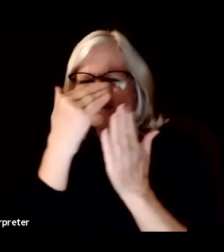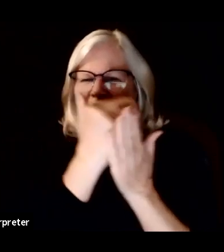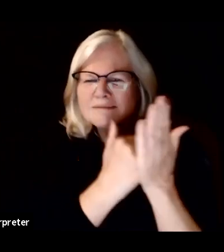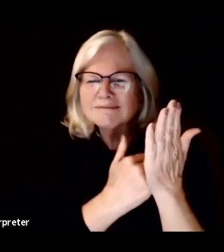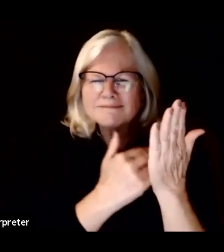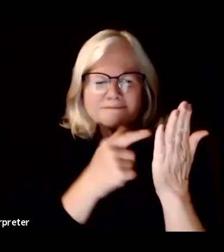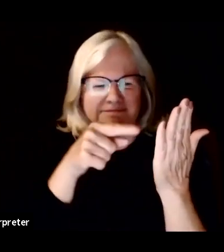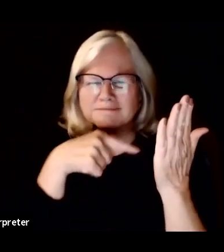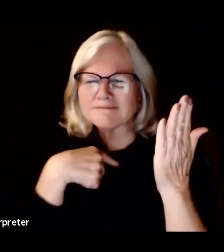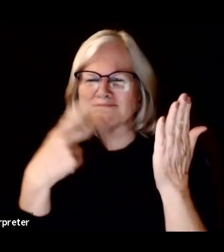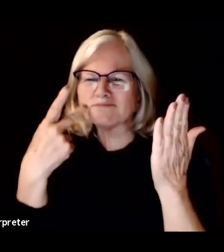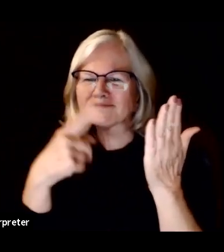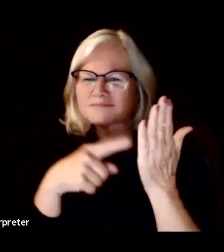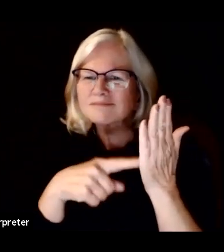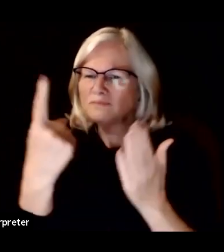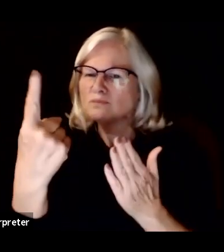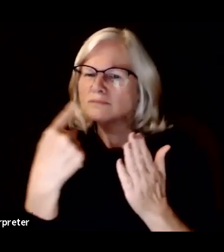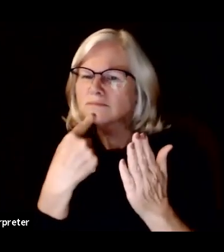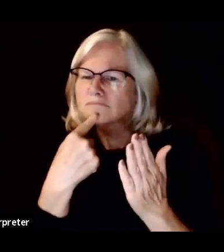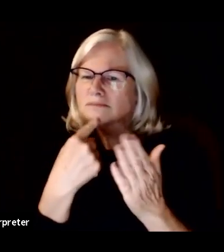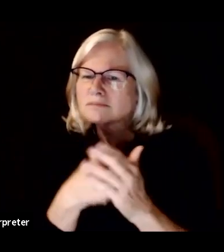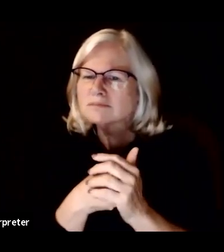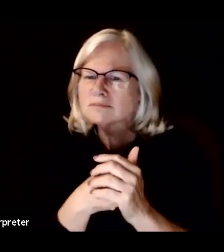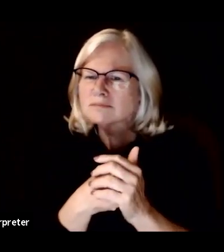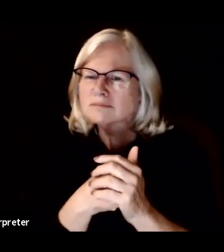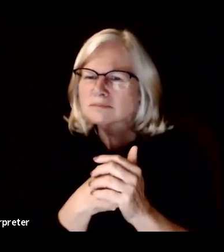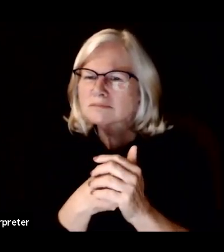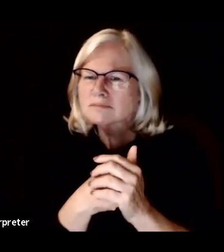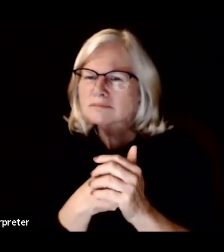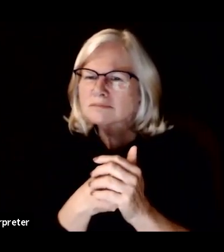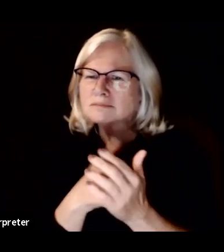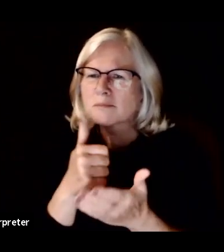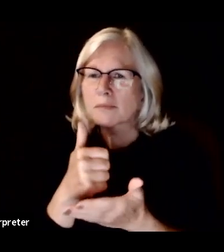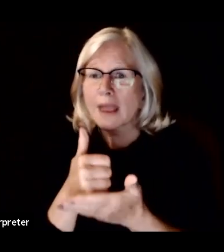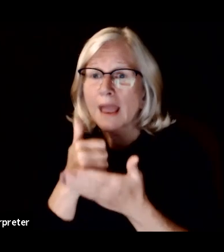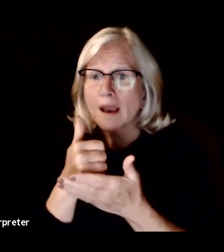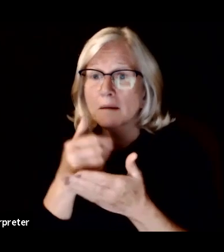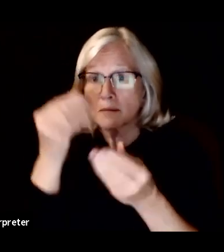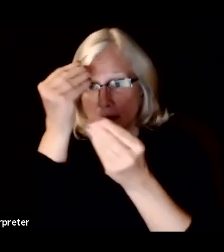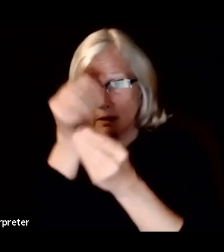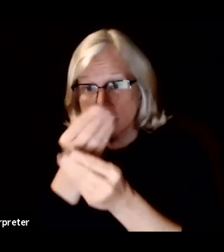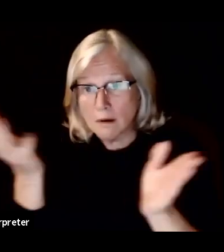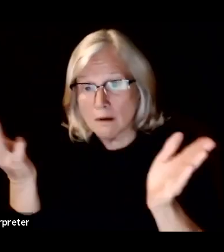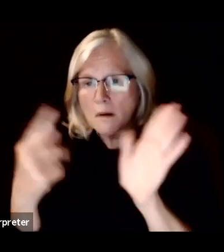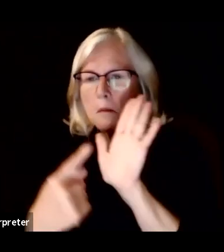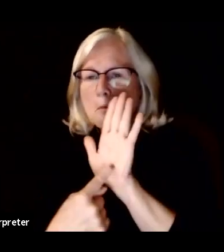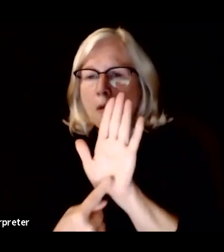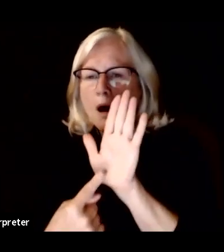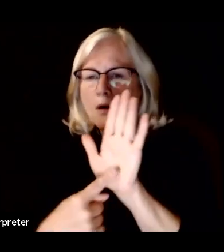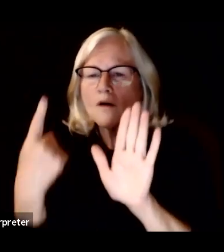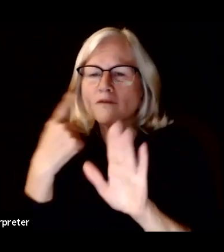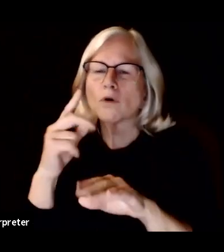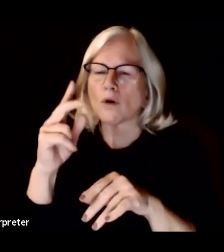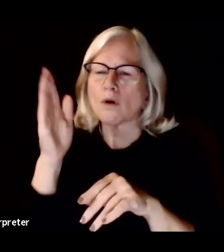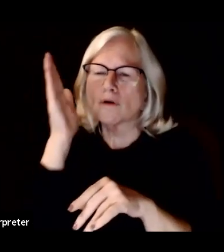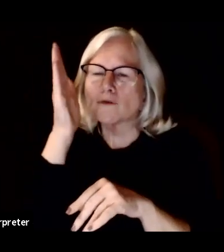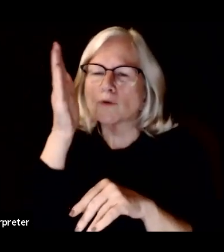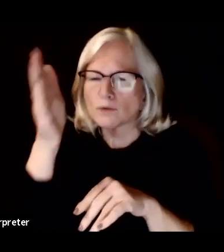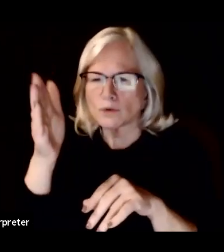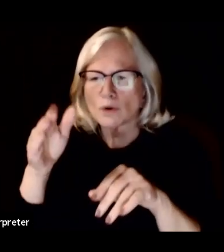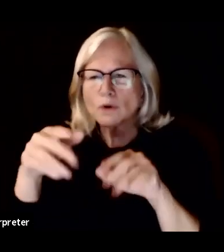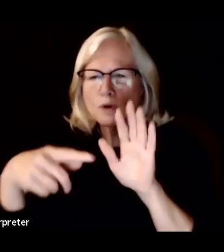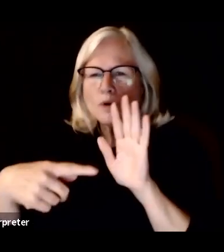help inform modeling for ongoing predictions of COVID prevalence and spread in Minnesota, which implies that there